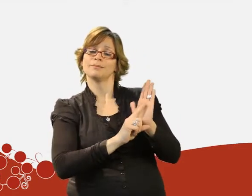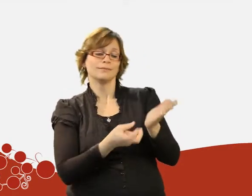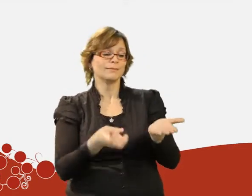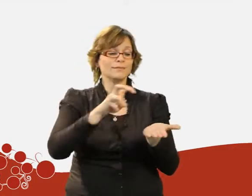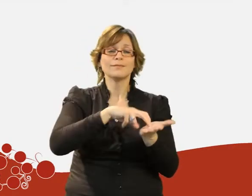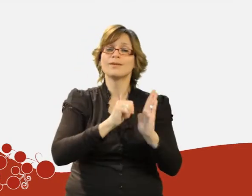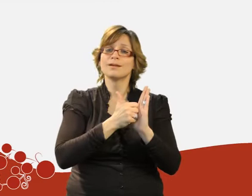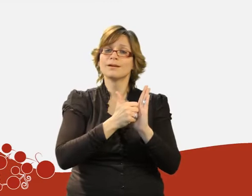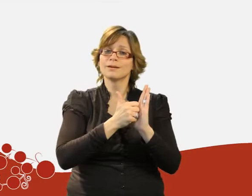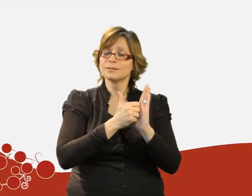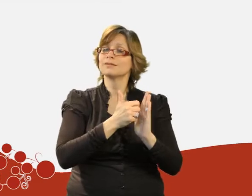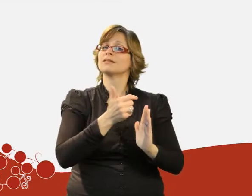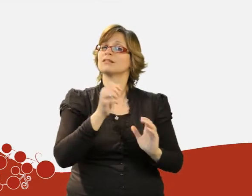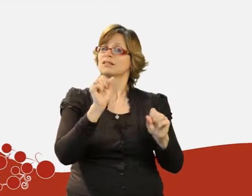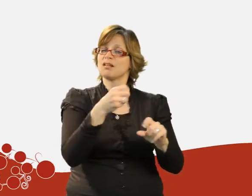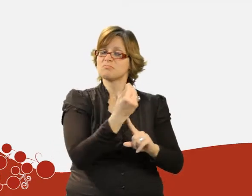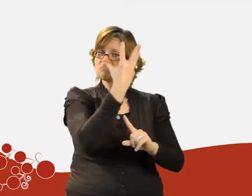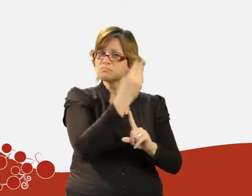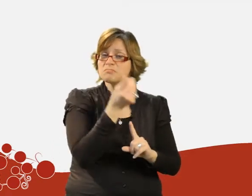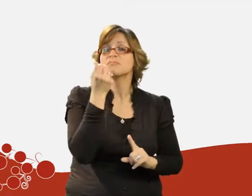We also have visual alarms to wake us up in the morning.